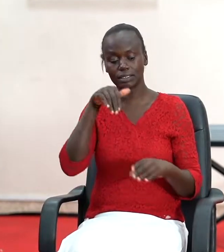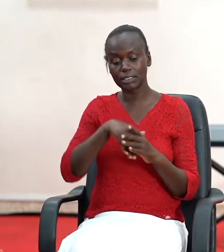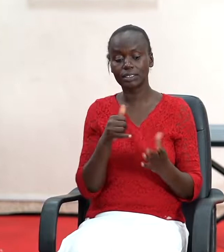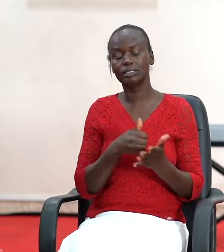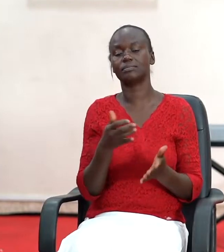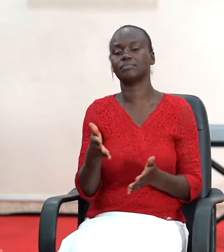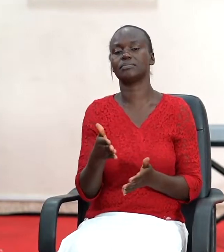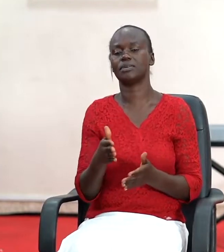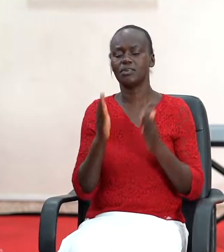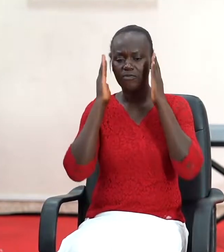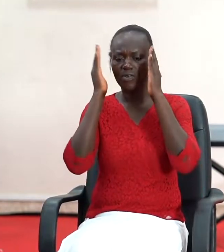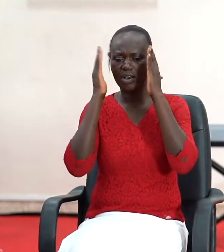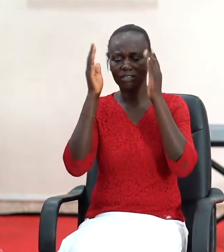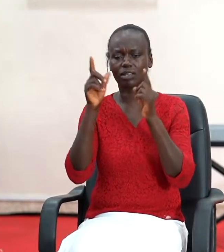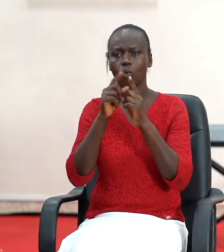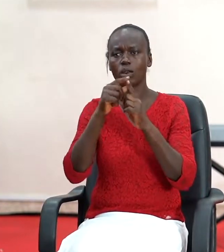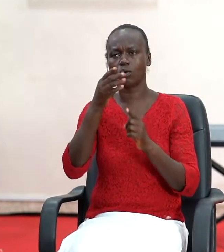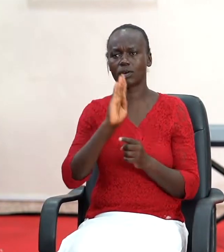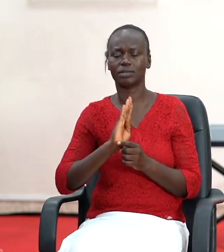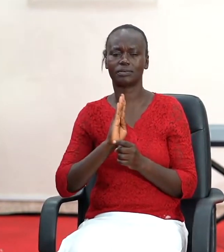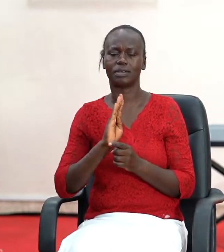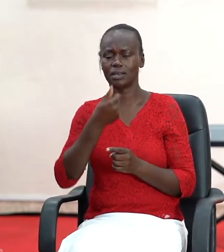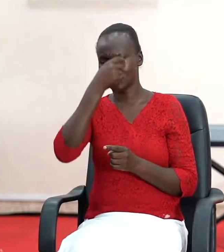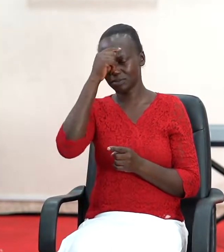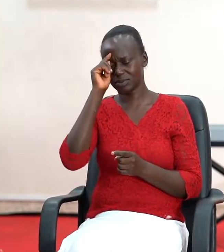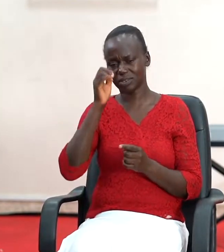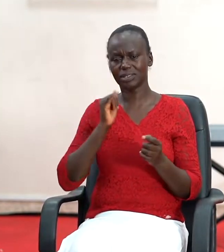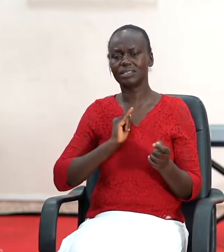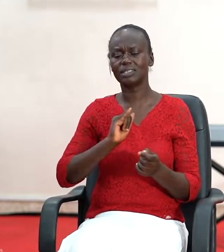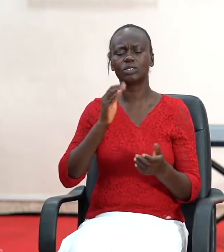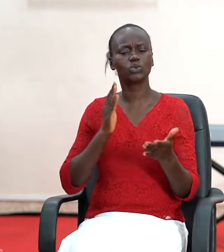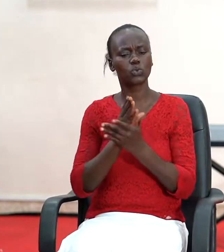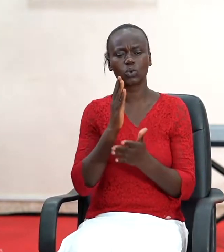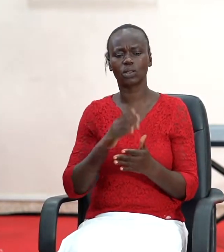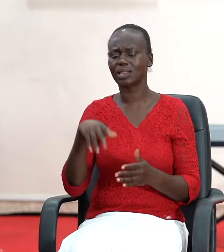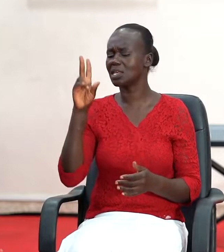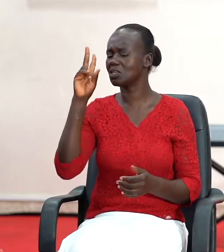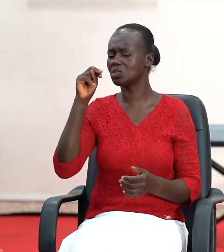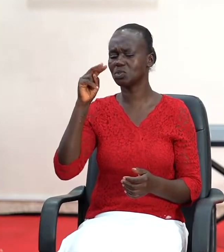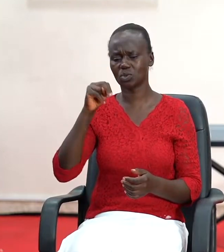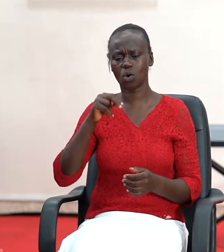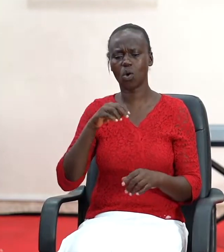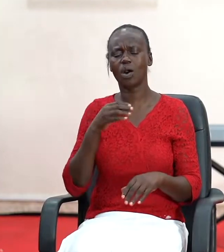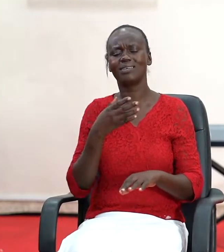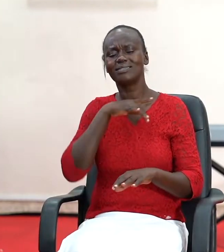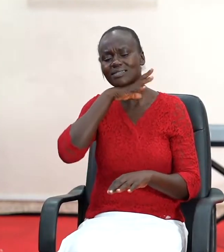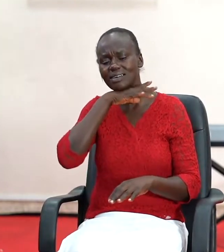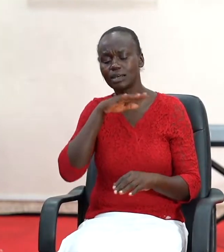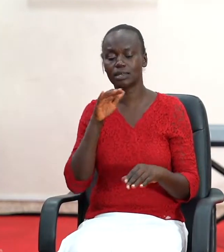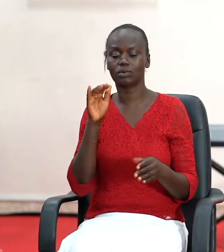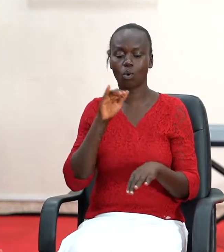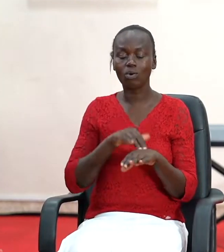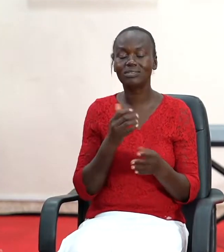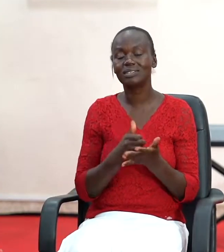of God, kitu ya kwanza. Focus on God's word because it is true. There is no stain on it.